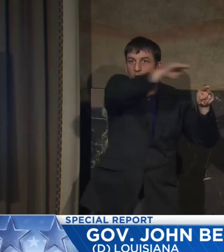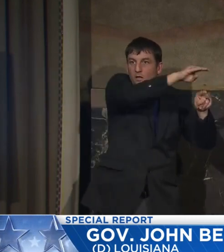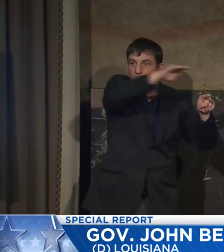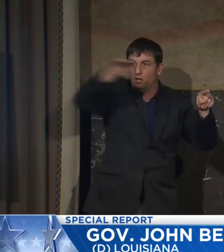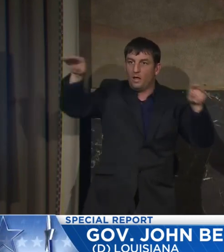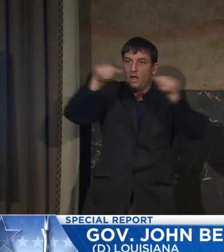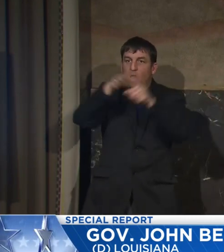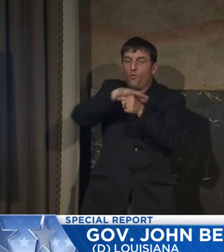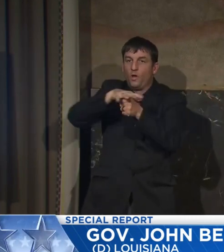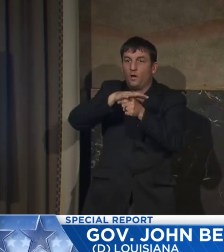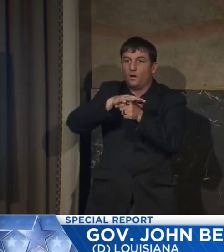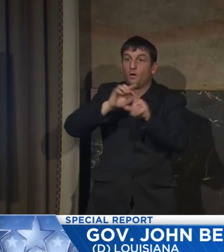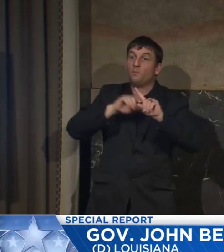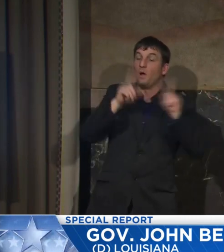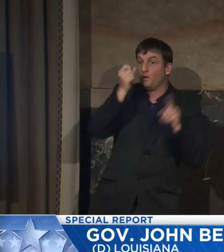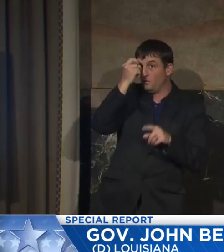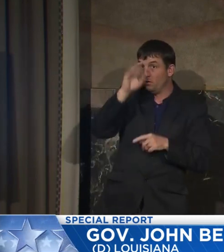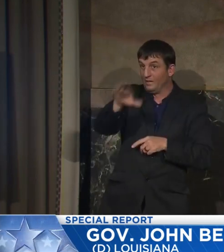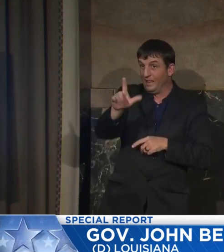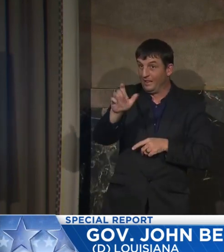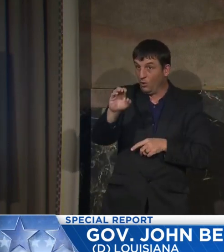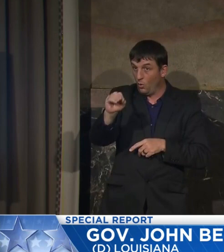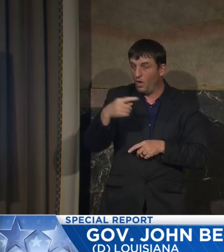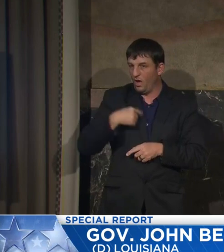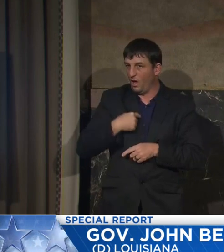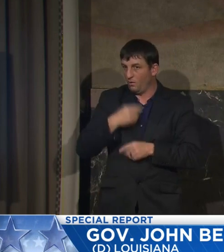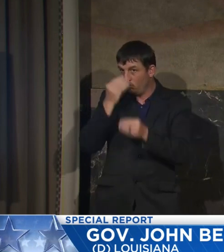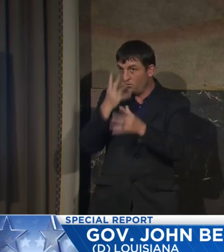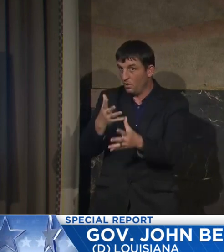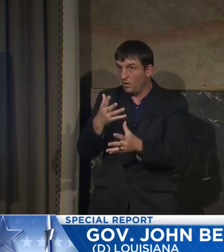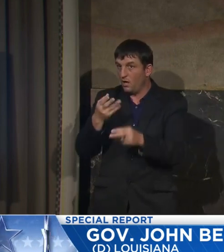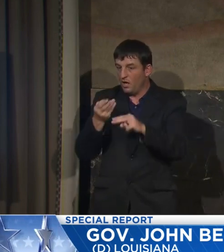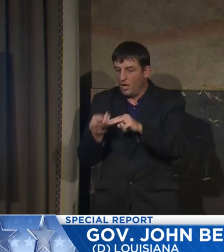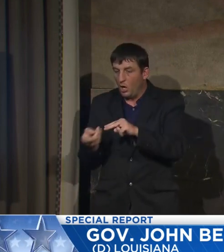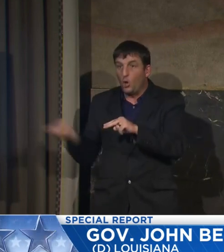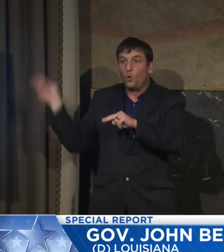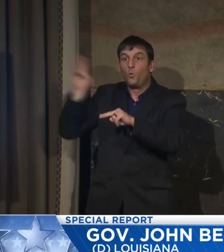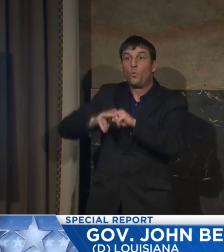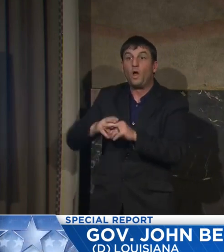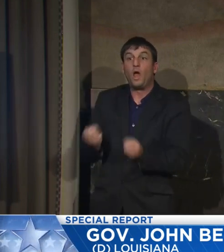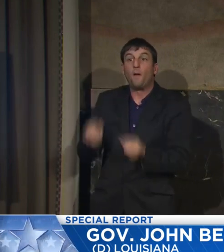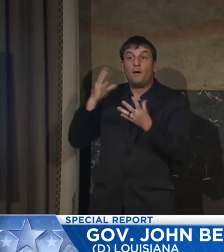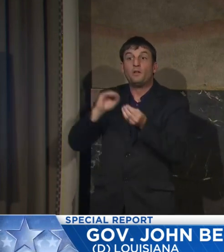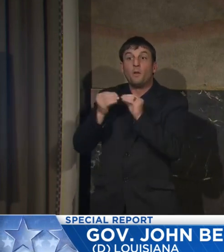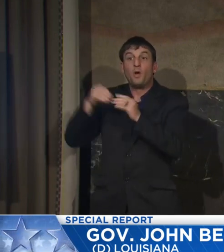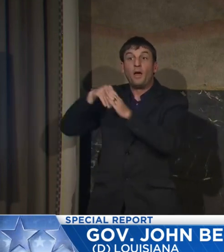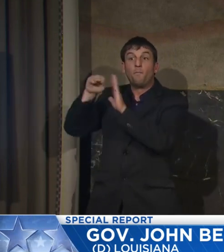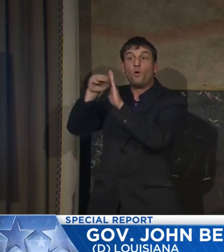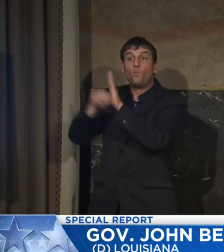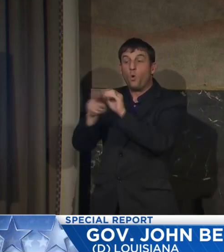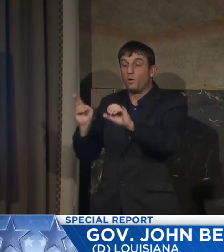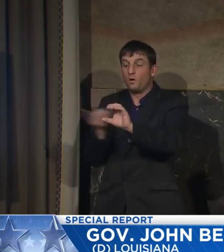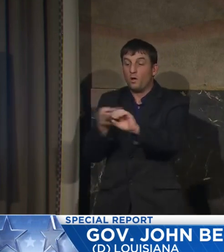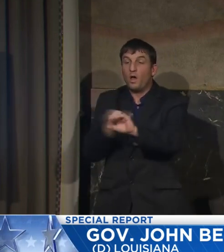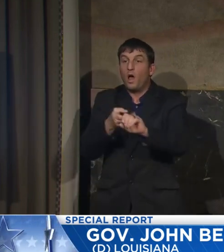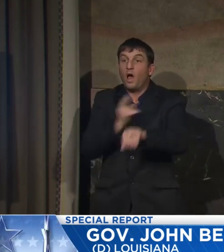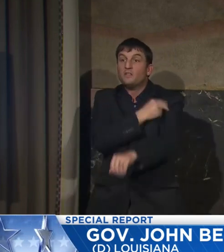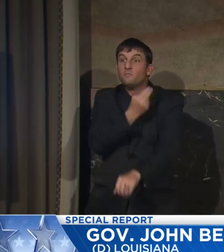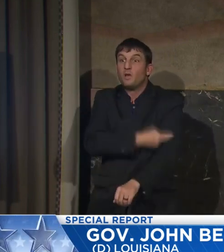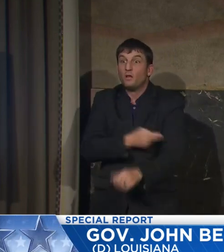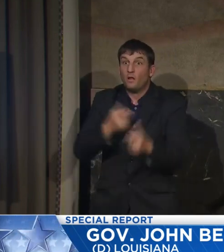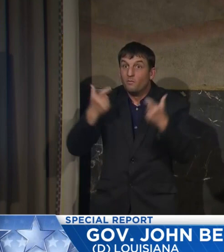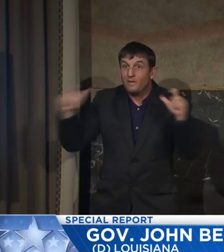Leo, I would point out that there's a net increase of 4 hospitalizations over the last 2 weeks in Monroe. So when you